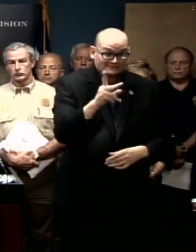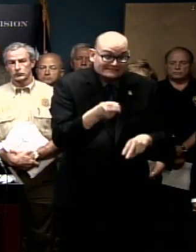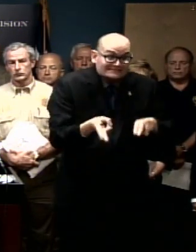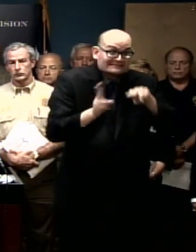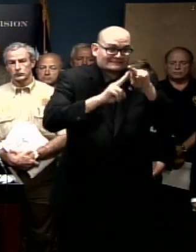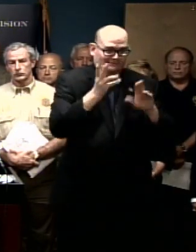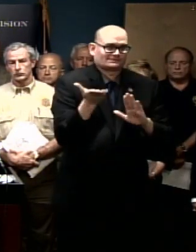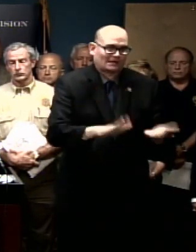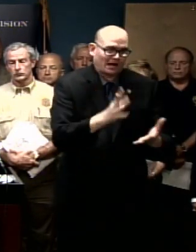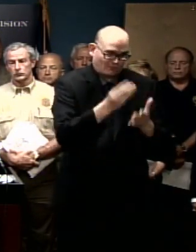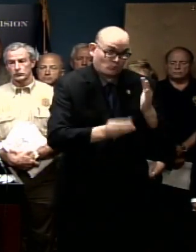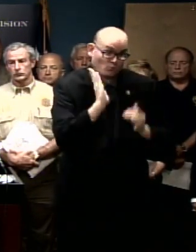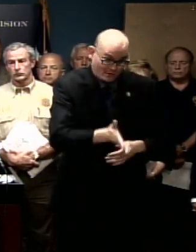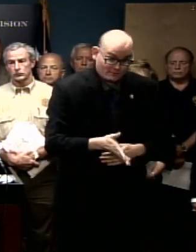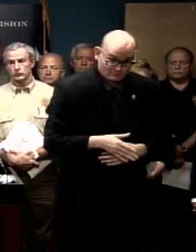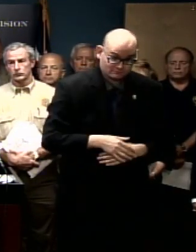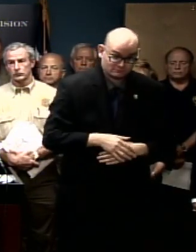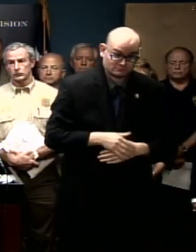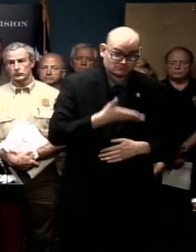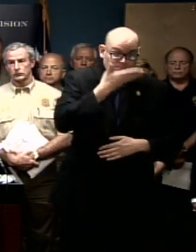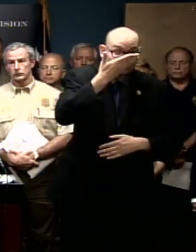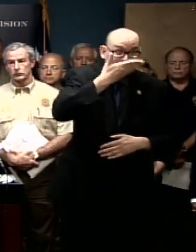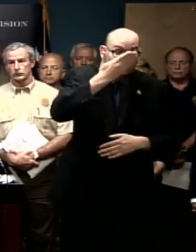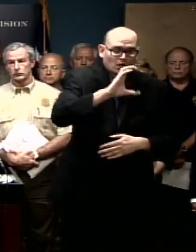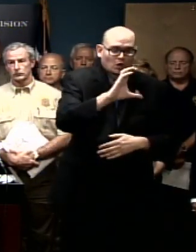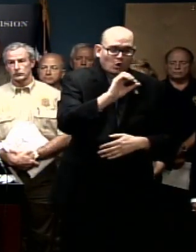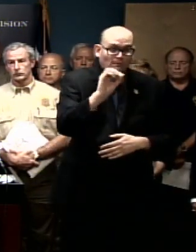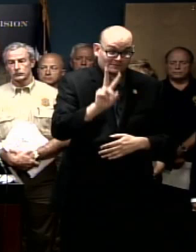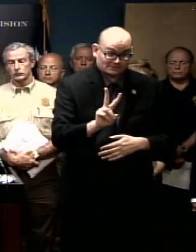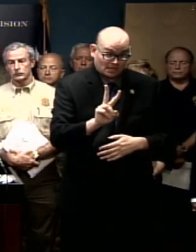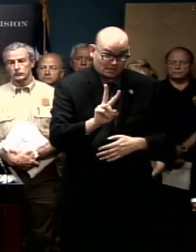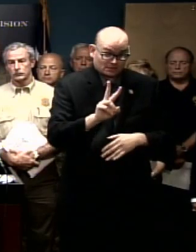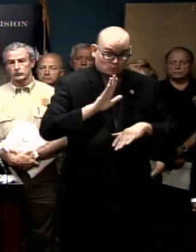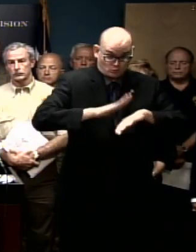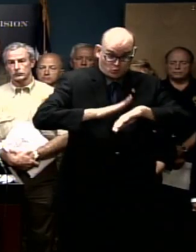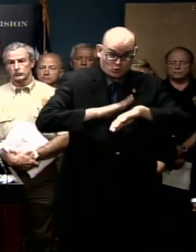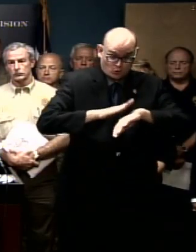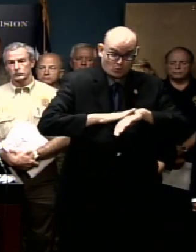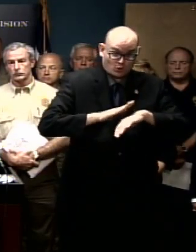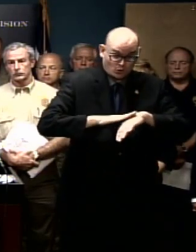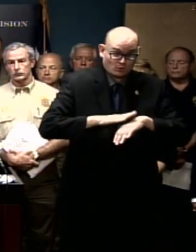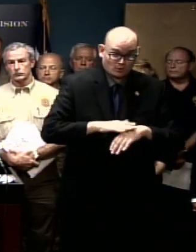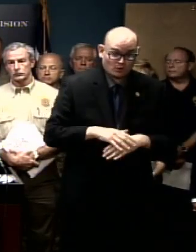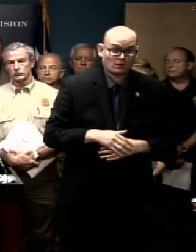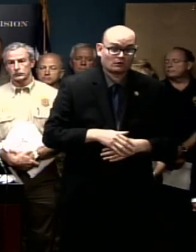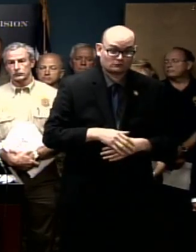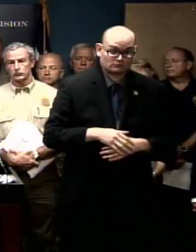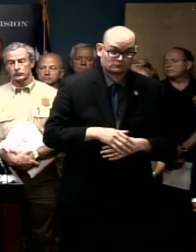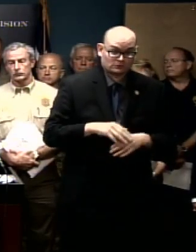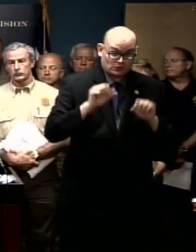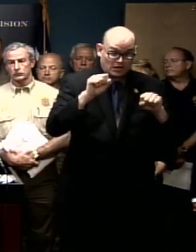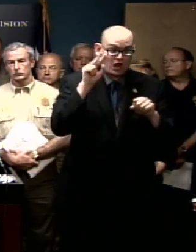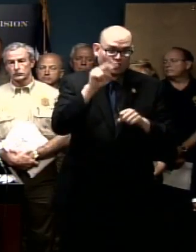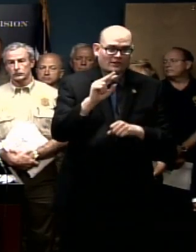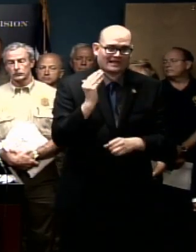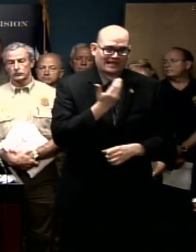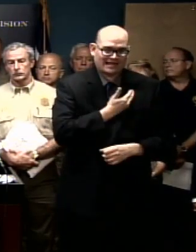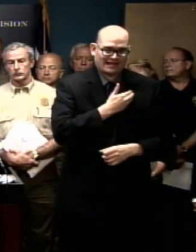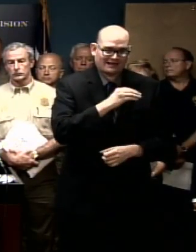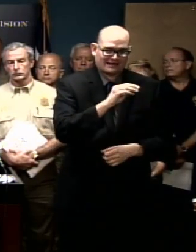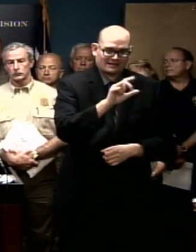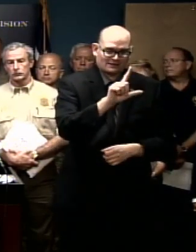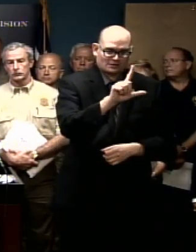very cautious about how you use your generators. There are facts that you can get off of our labor license and